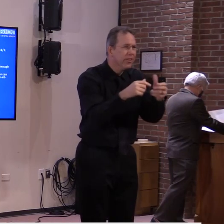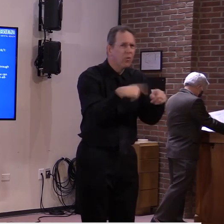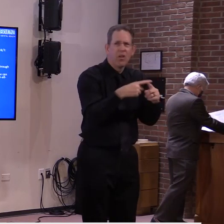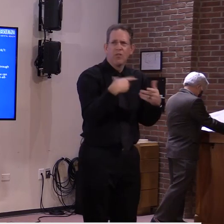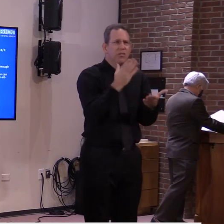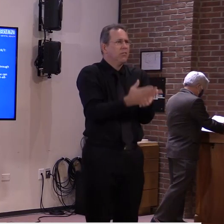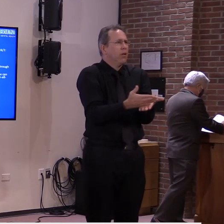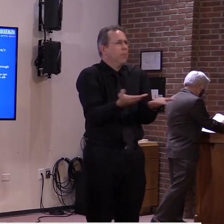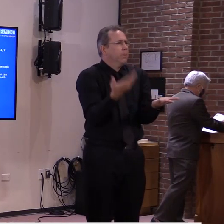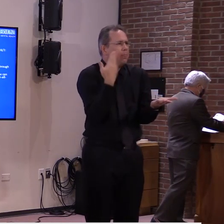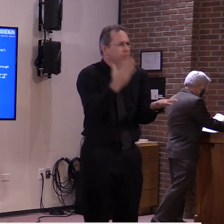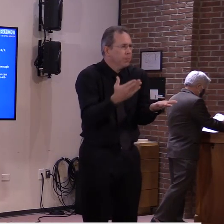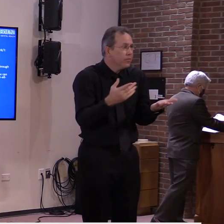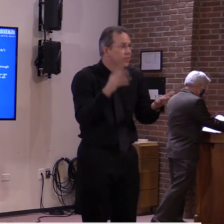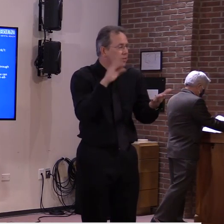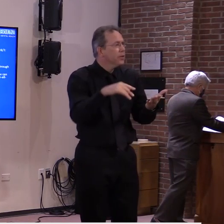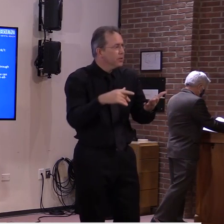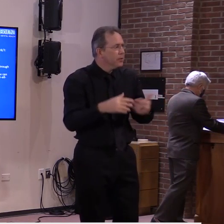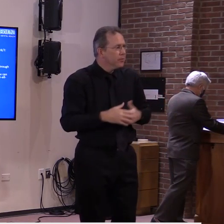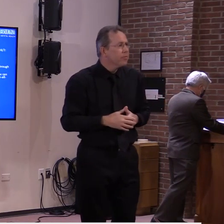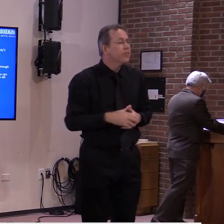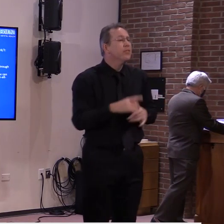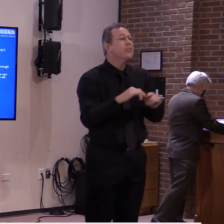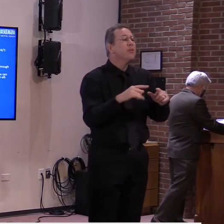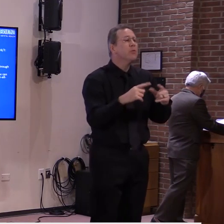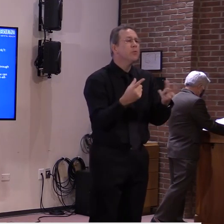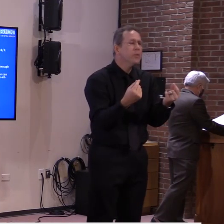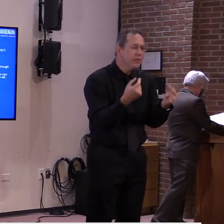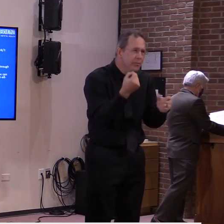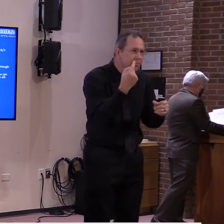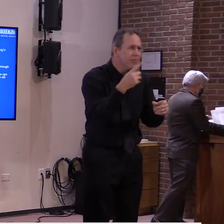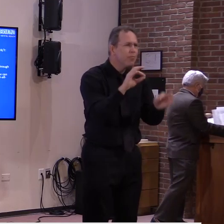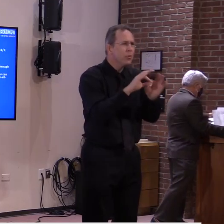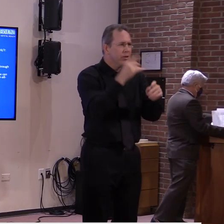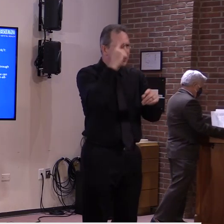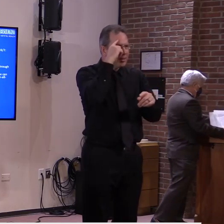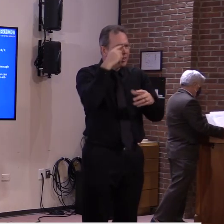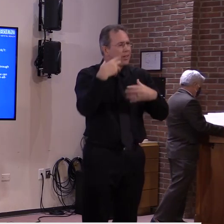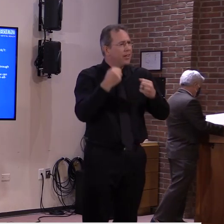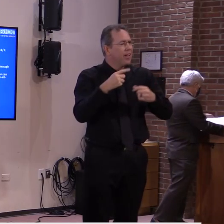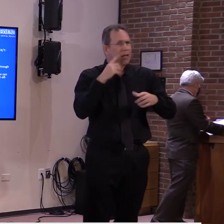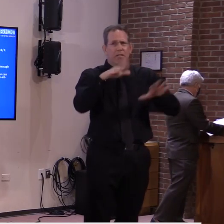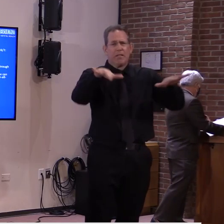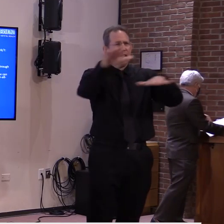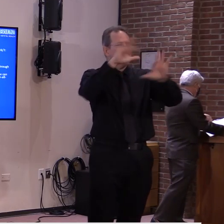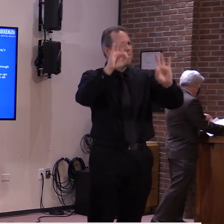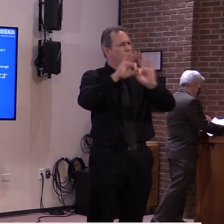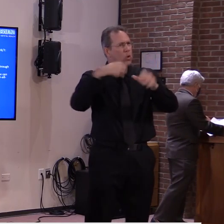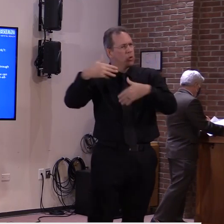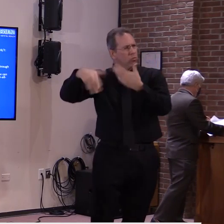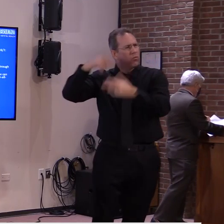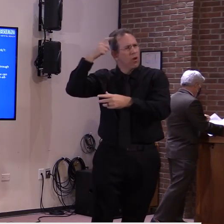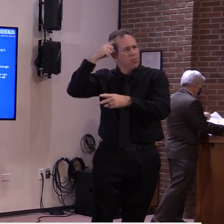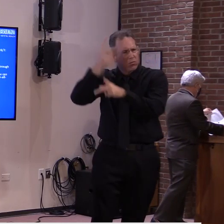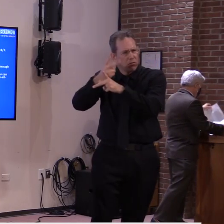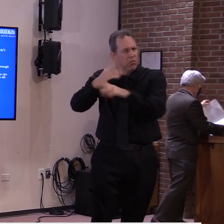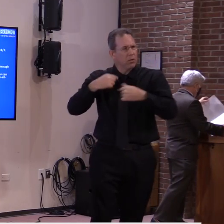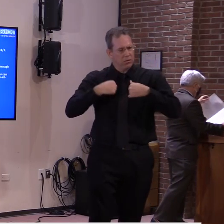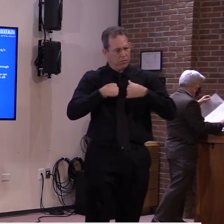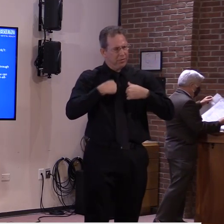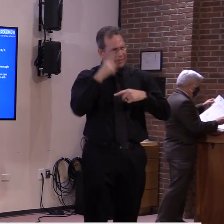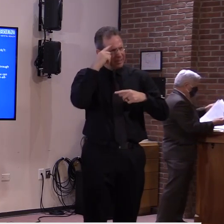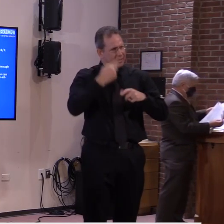now, we should also be vigilant in taking care of and monitoring our mental health as we continue to manage the pandemic and